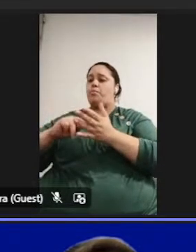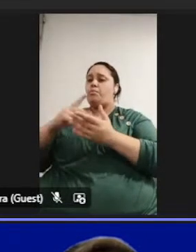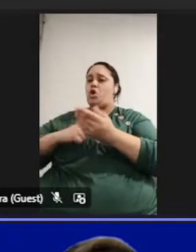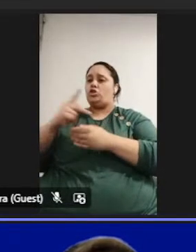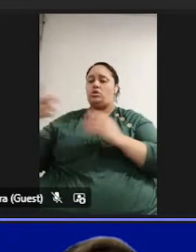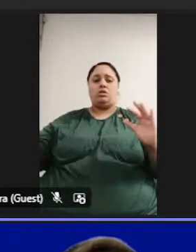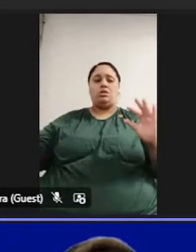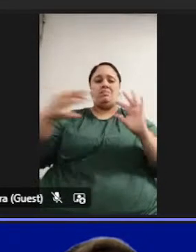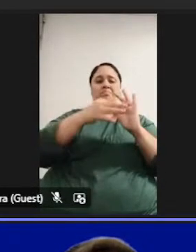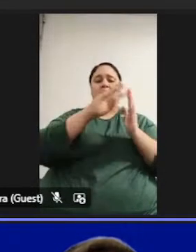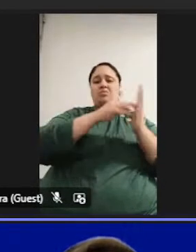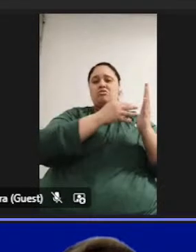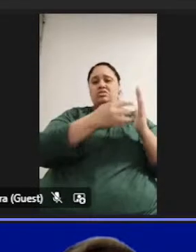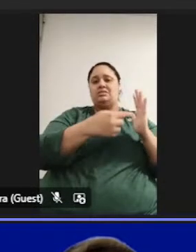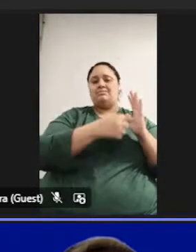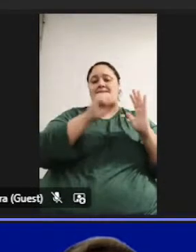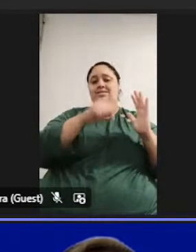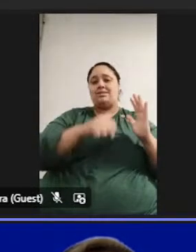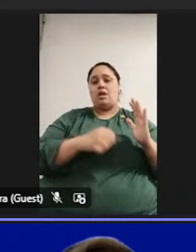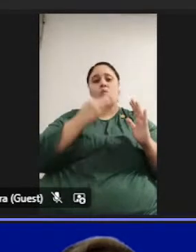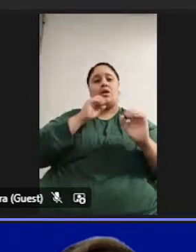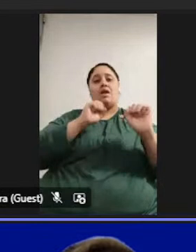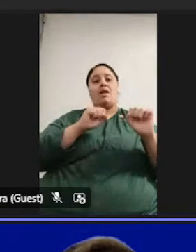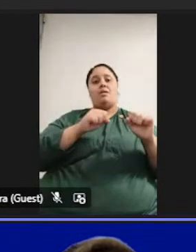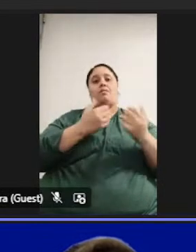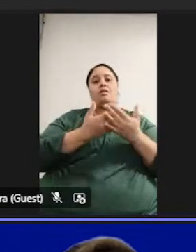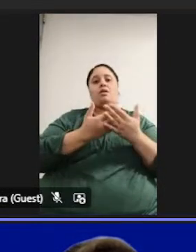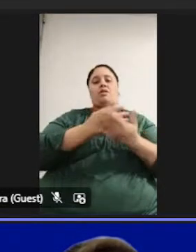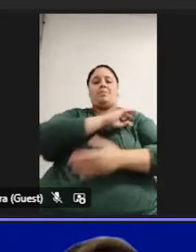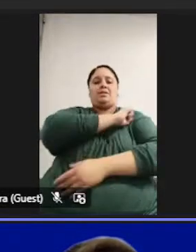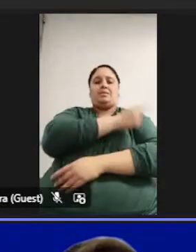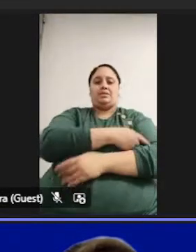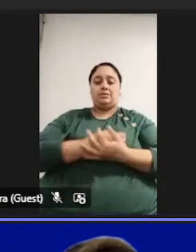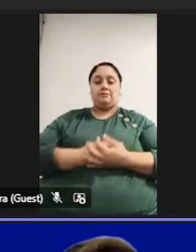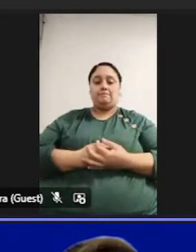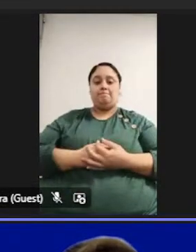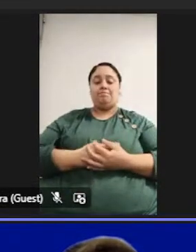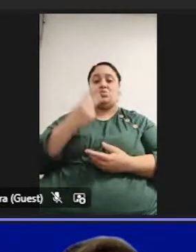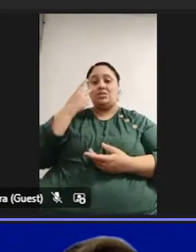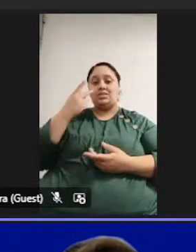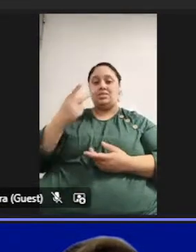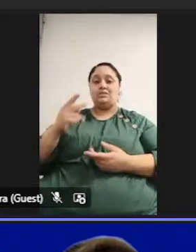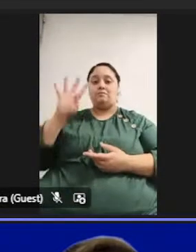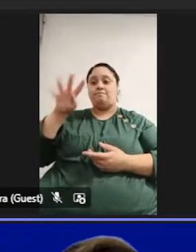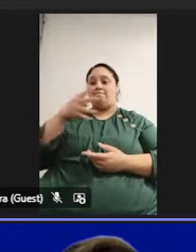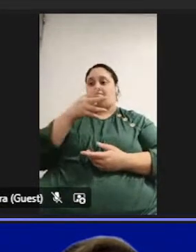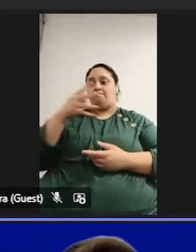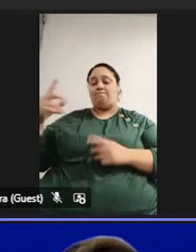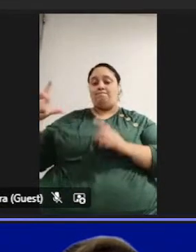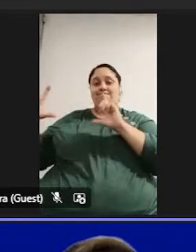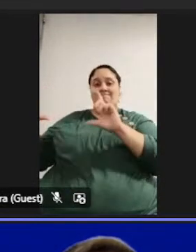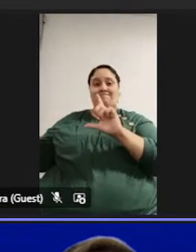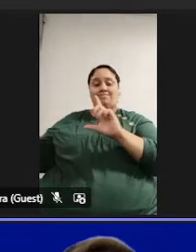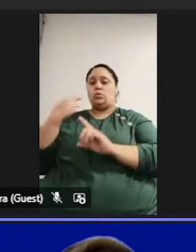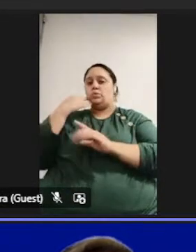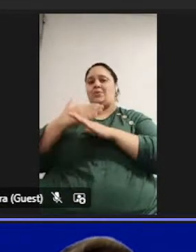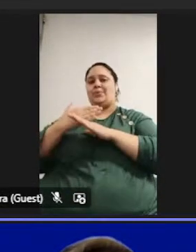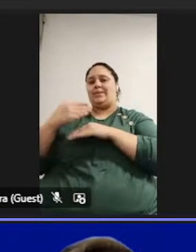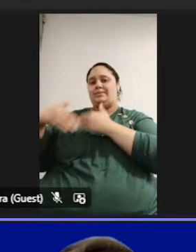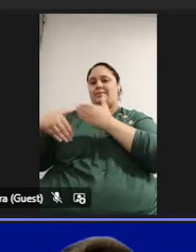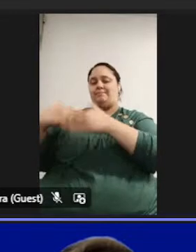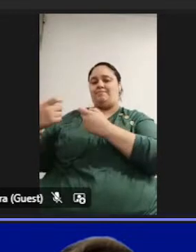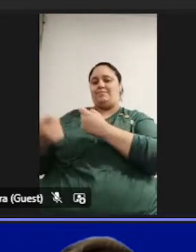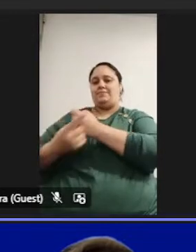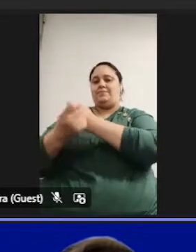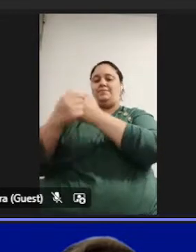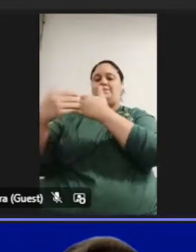capacity available. The chart provided on the right-hand side just indicates the recent work that's taking place or has taken place around cost